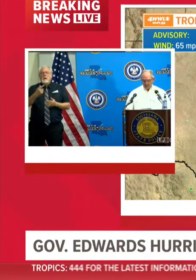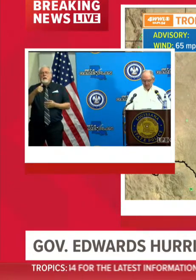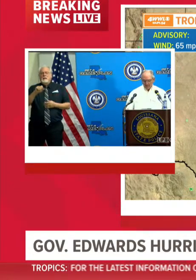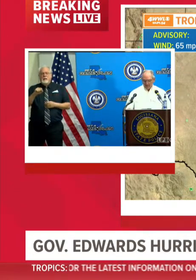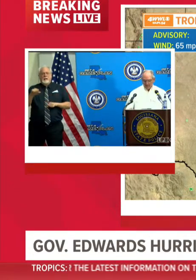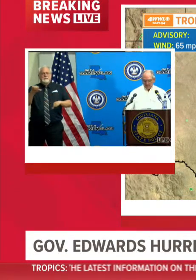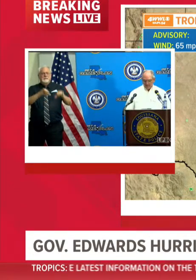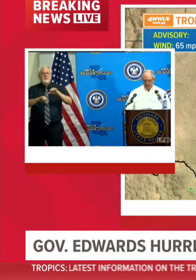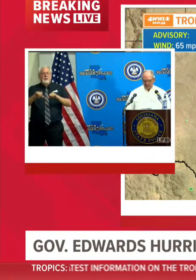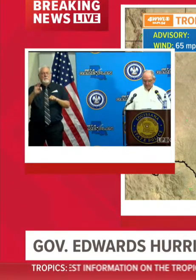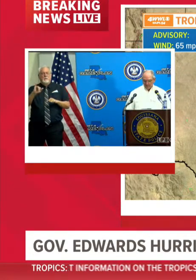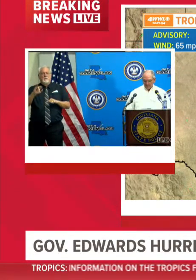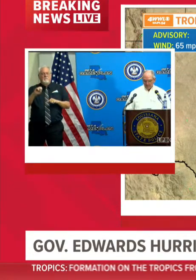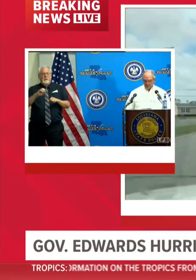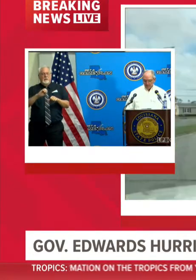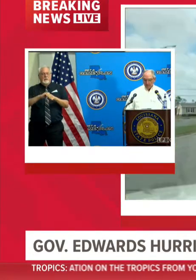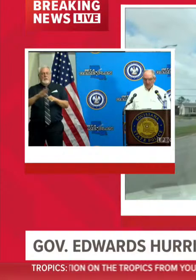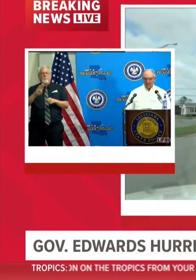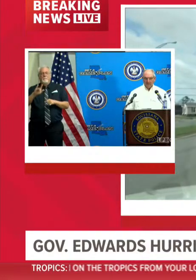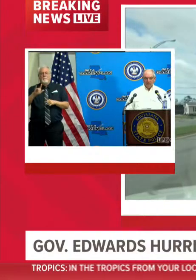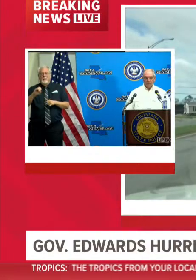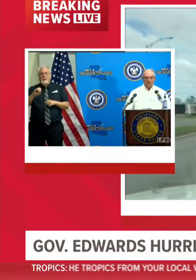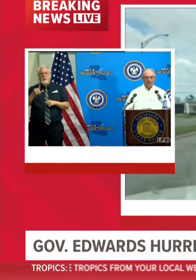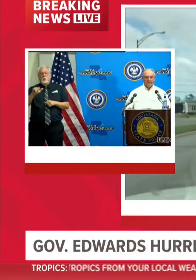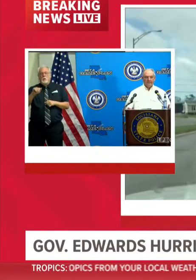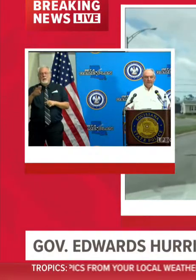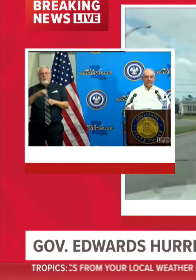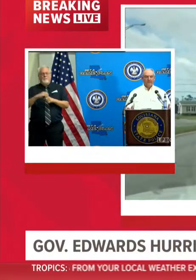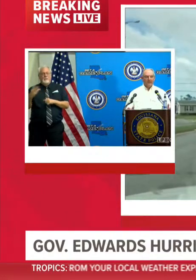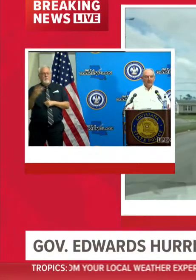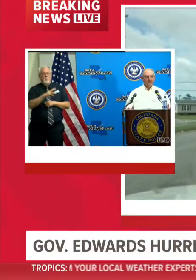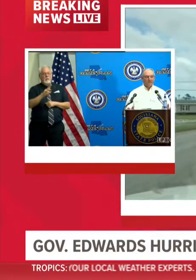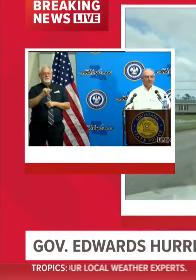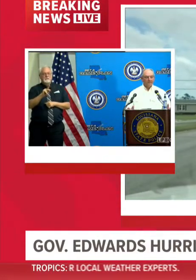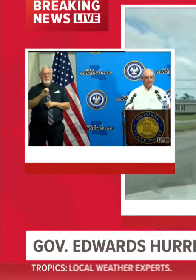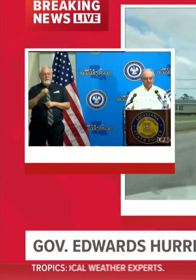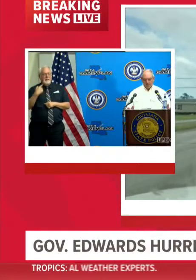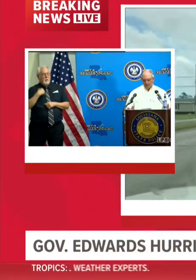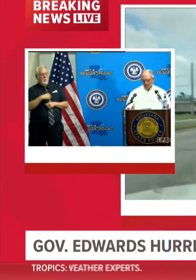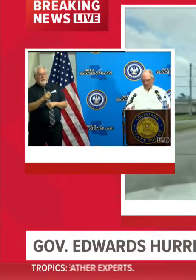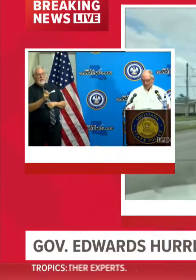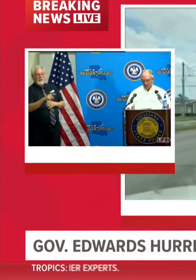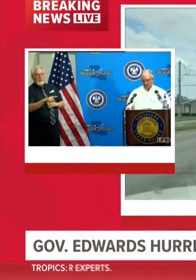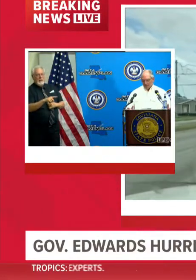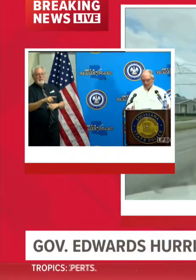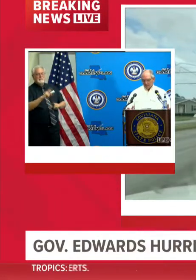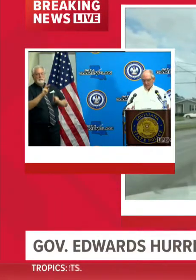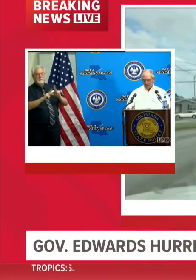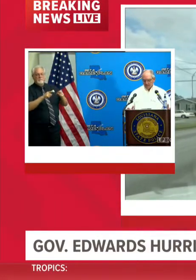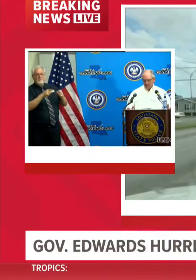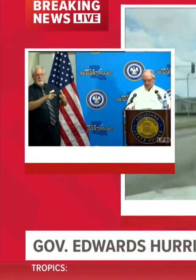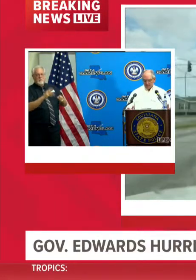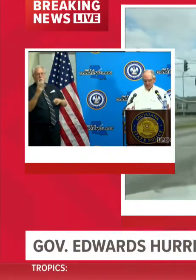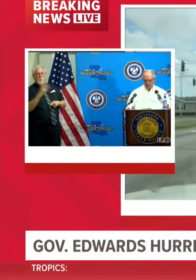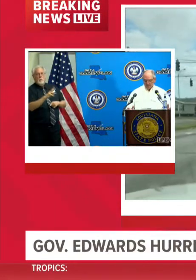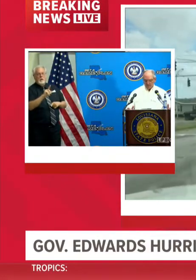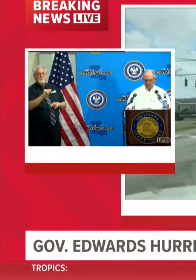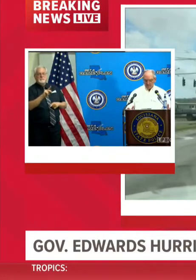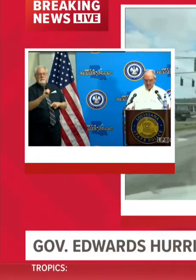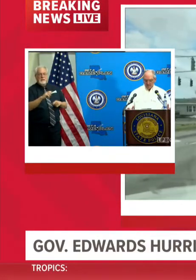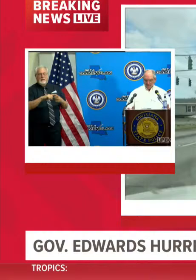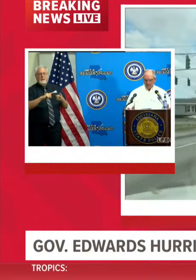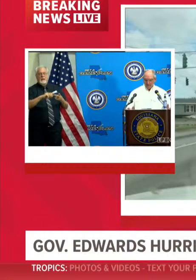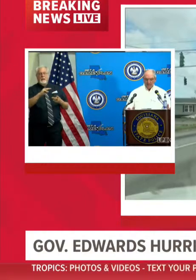fire at Biolab in Westlake that has resulted in us asking the citizens of Westlake and Moss